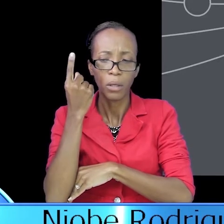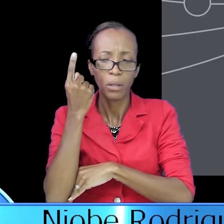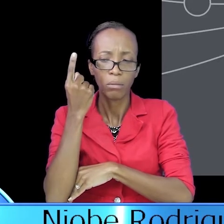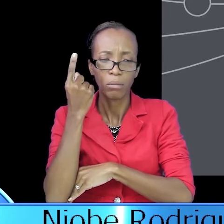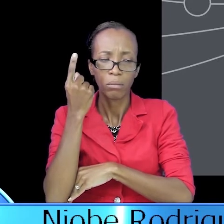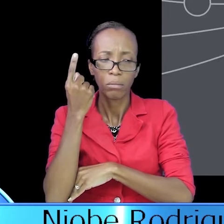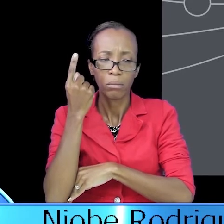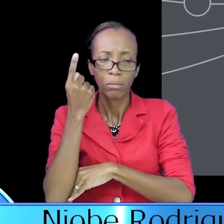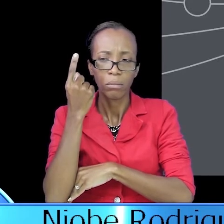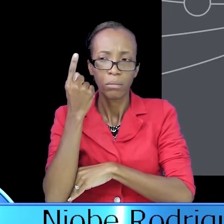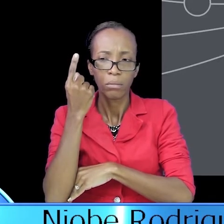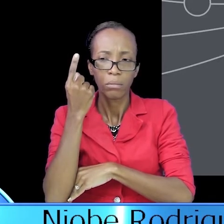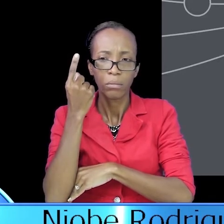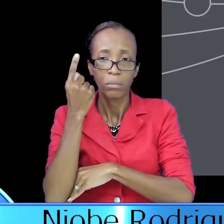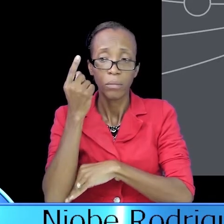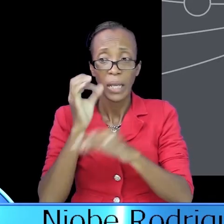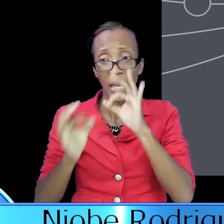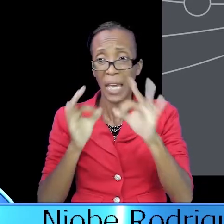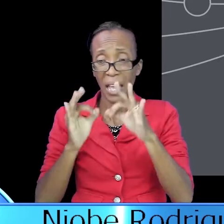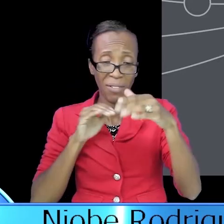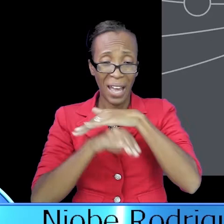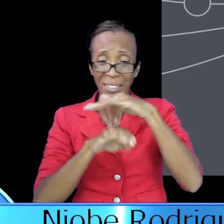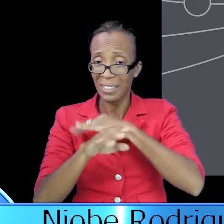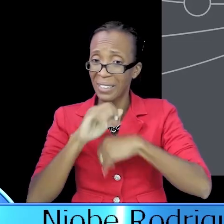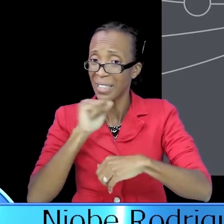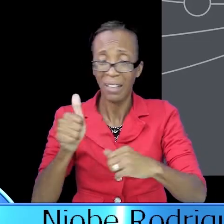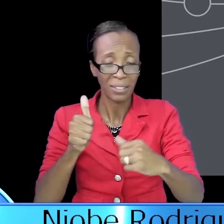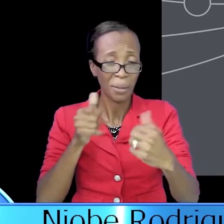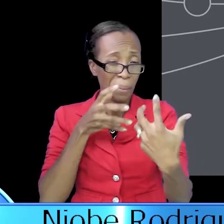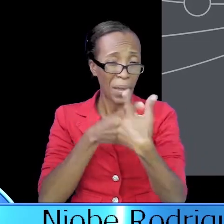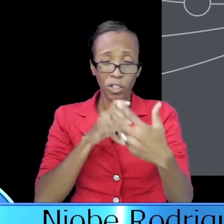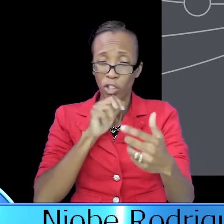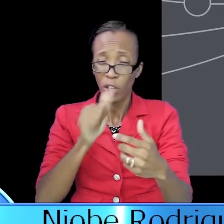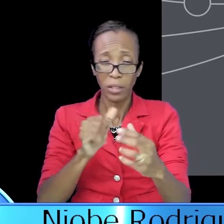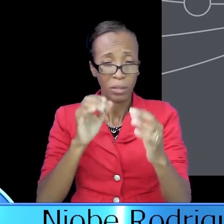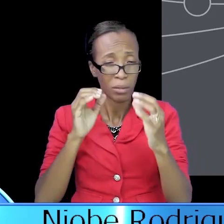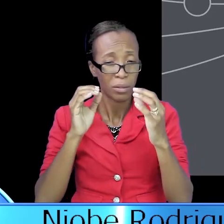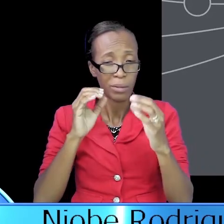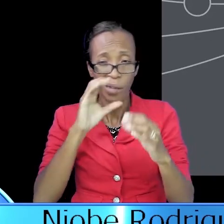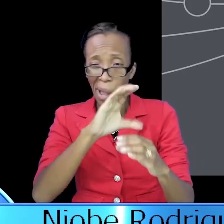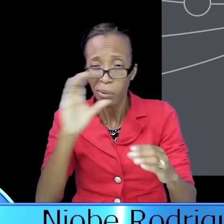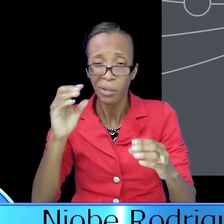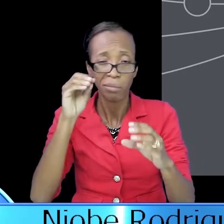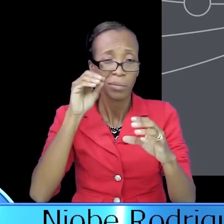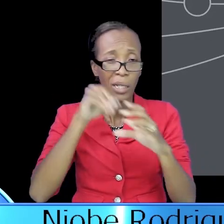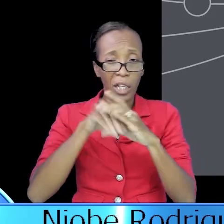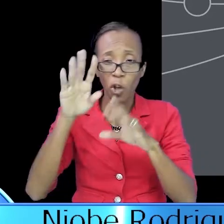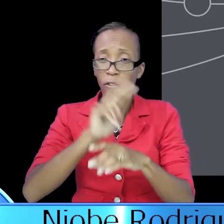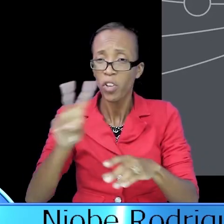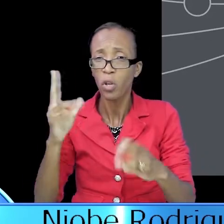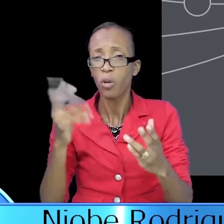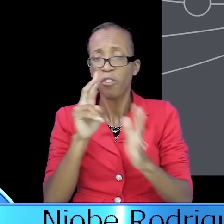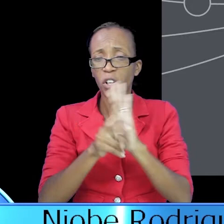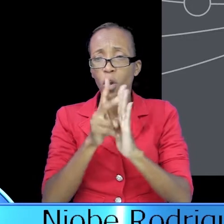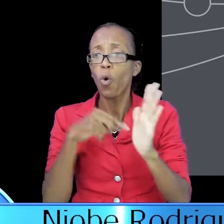the accessibility guidelines so that you understand what each one of them is and the impact